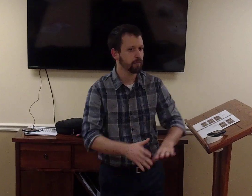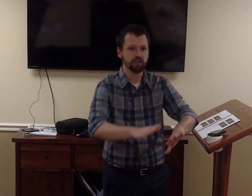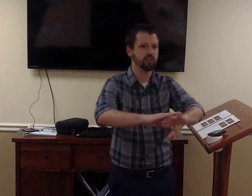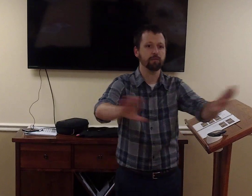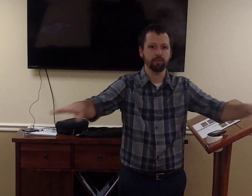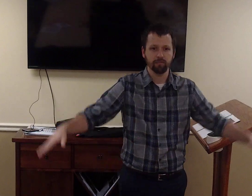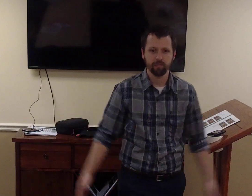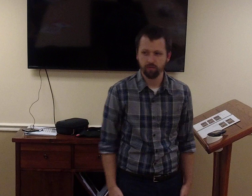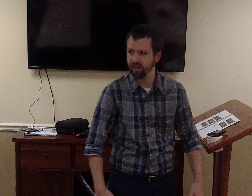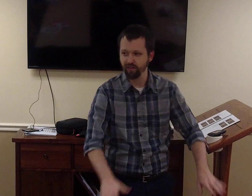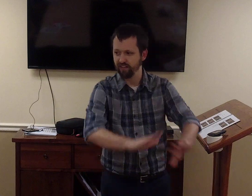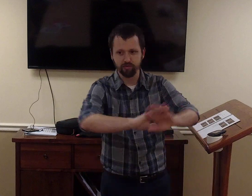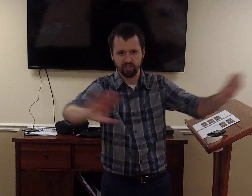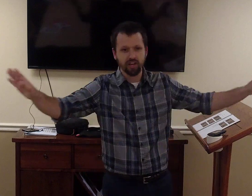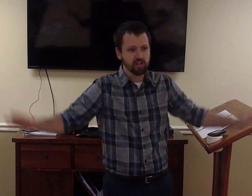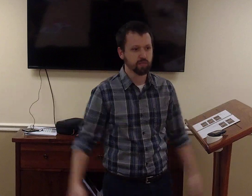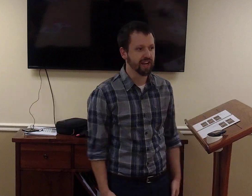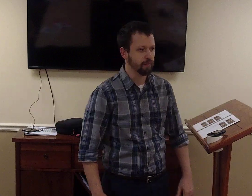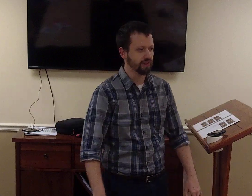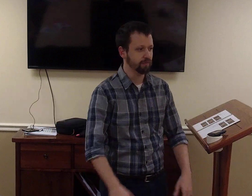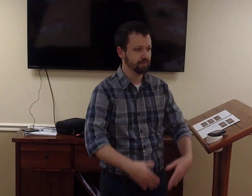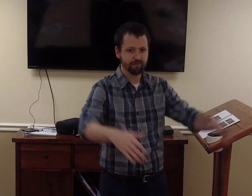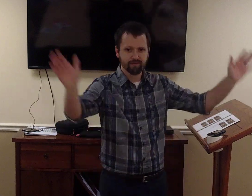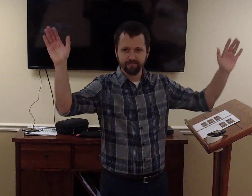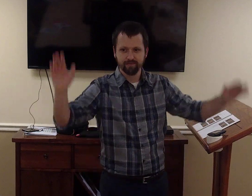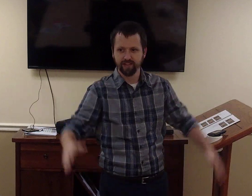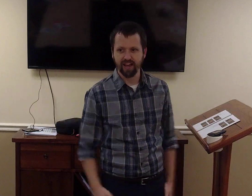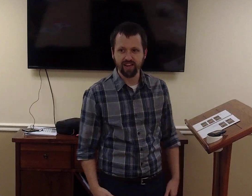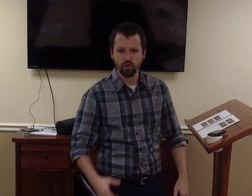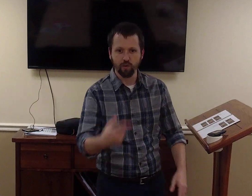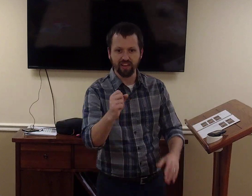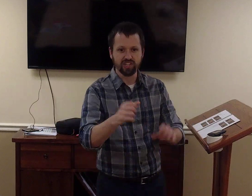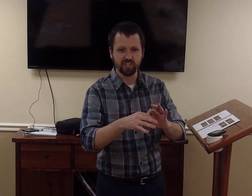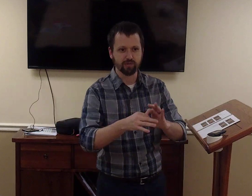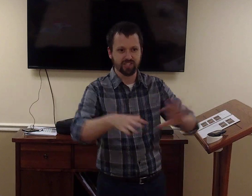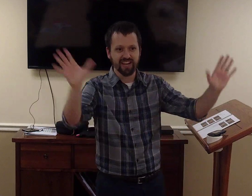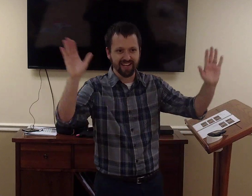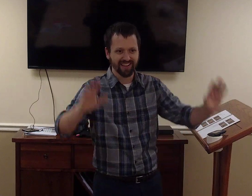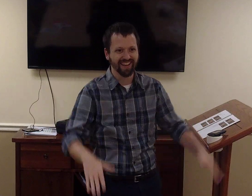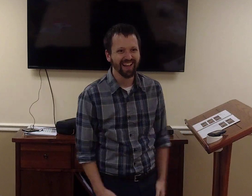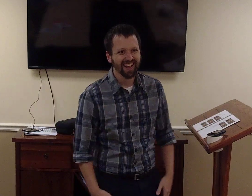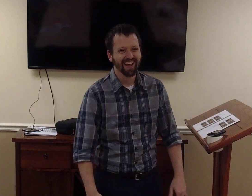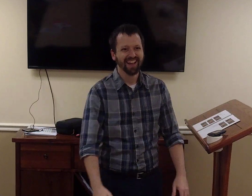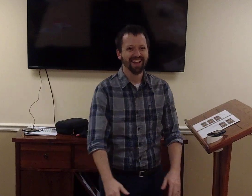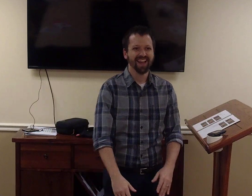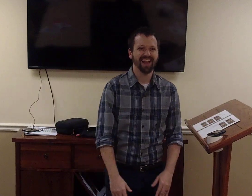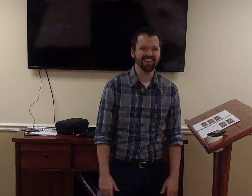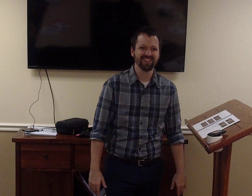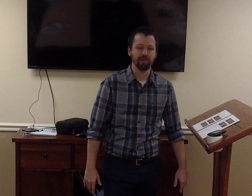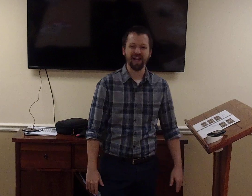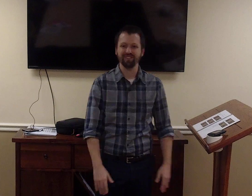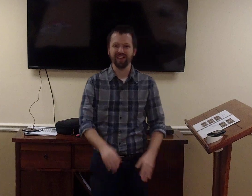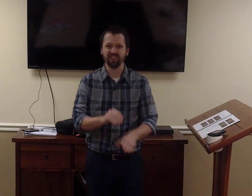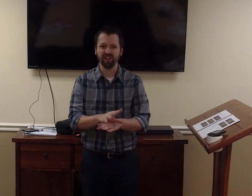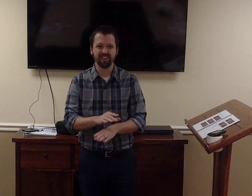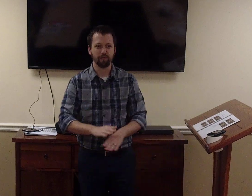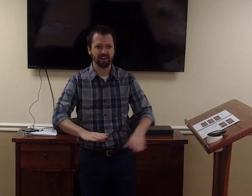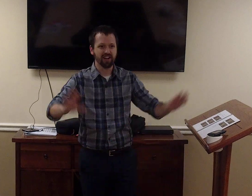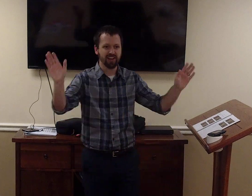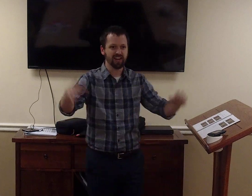like, dump them. Whatever it is, I'm just like, just break up with them. It's a high school relationship, just end it. And so my advice is always the same. I'm like, you're not going to end up